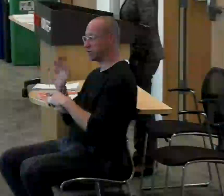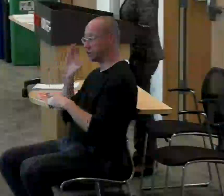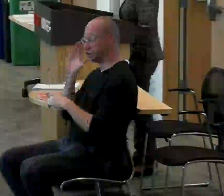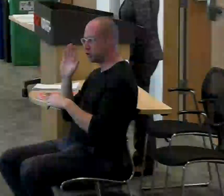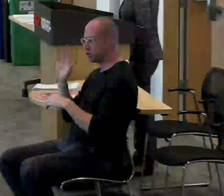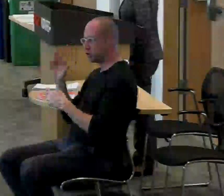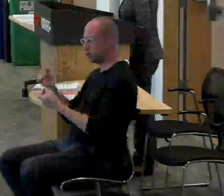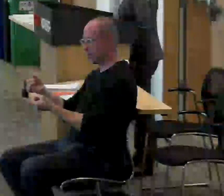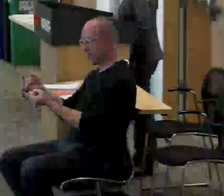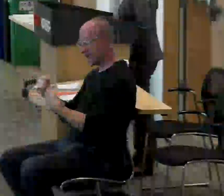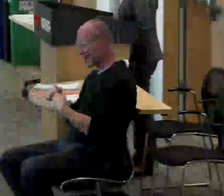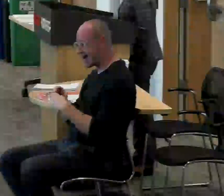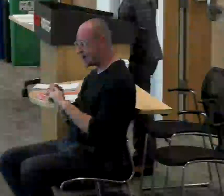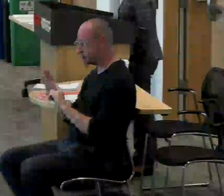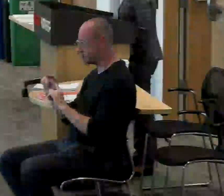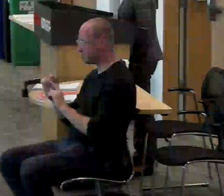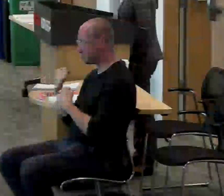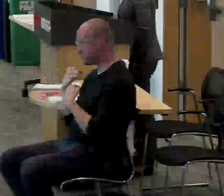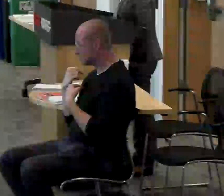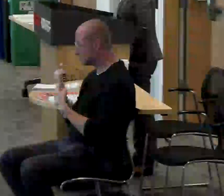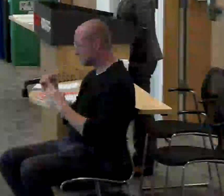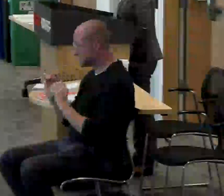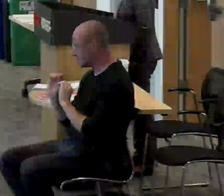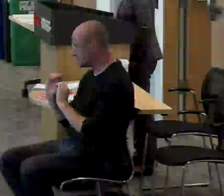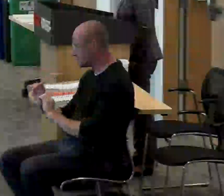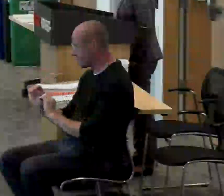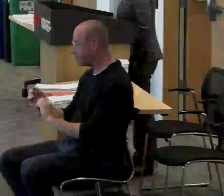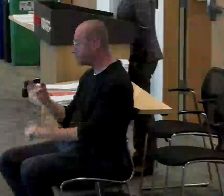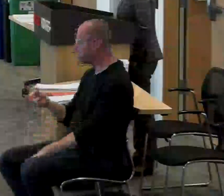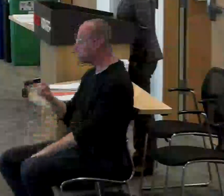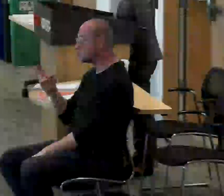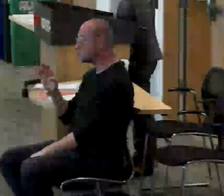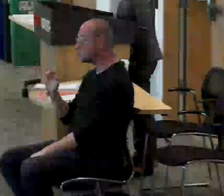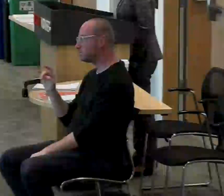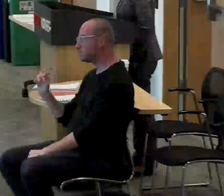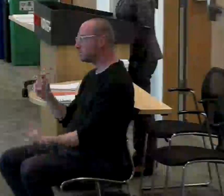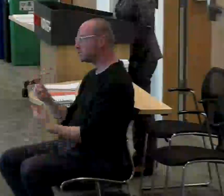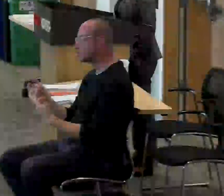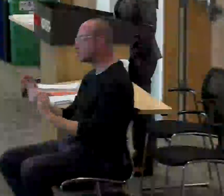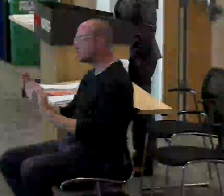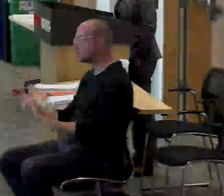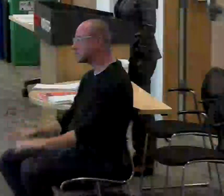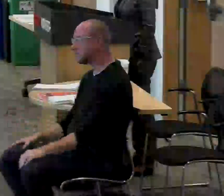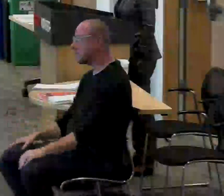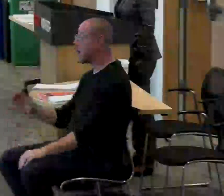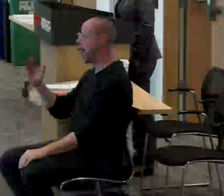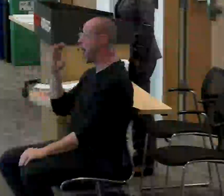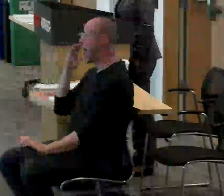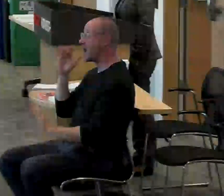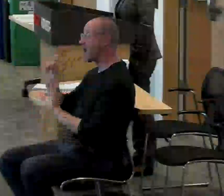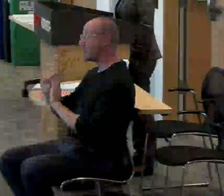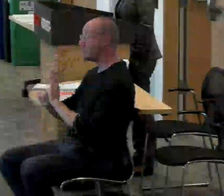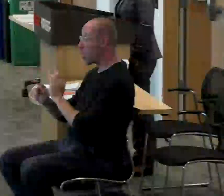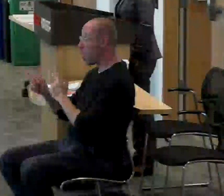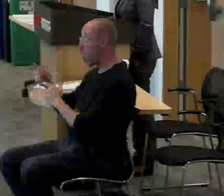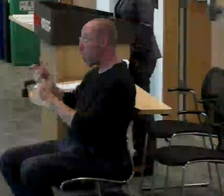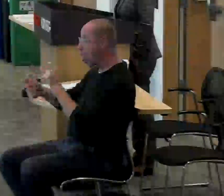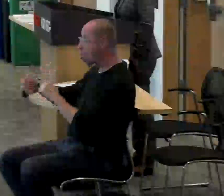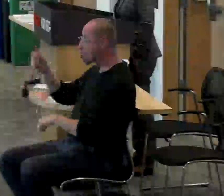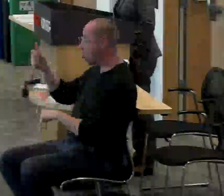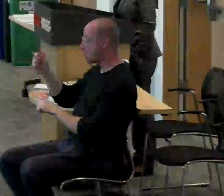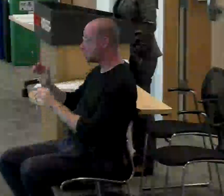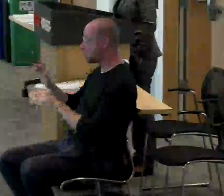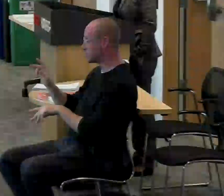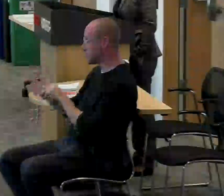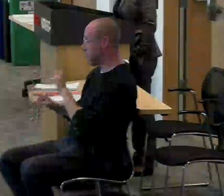they didn't. Unfortunately, we only had 2 bids. And with California, we have the largest population by